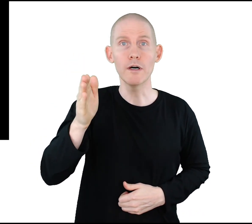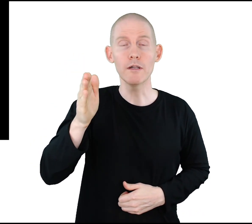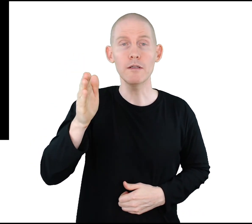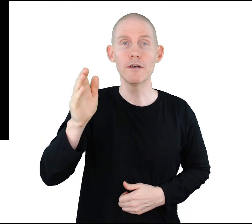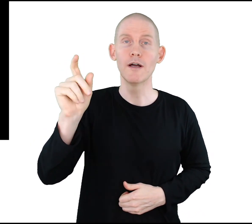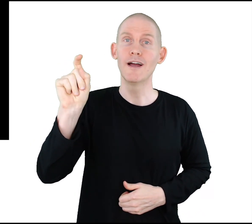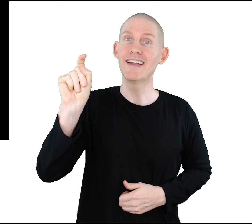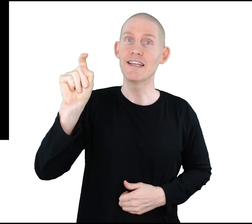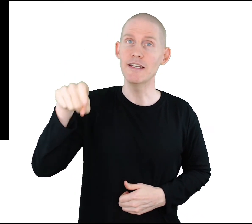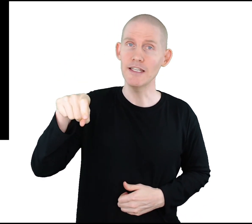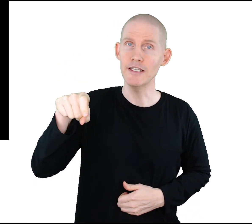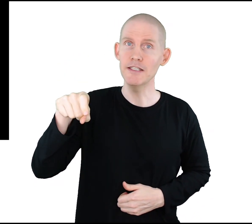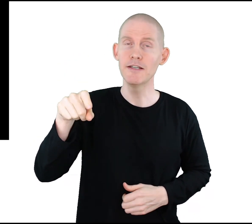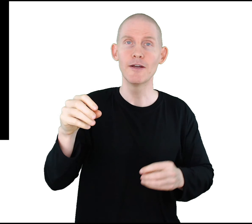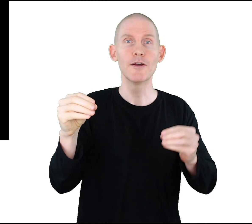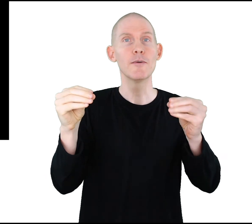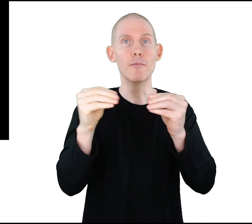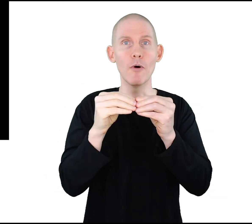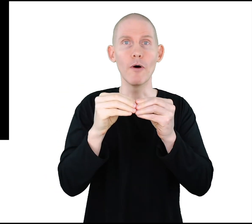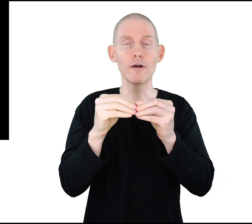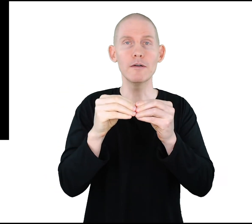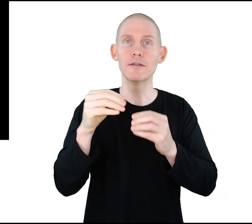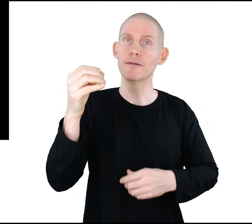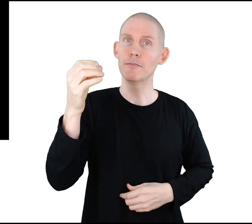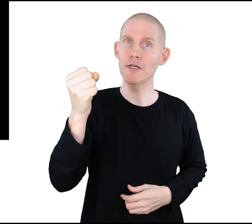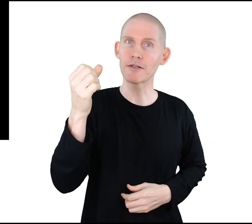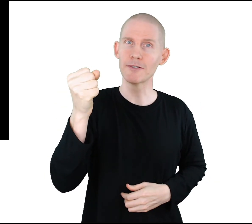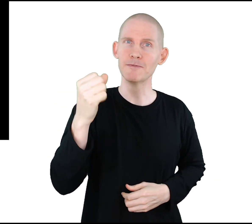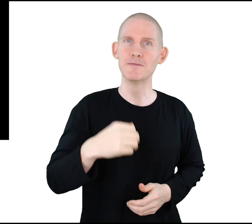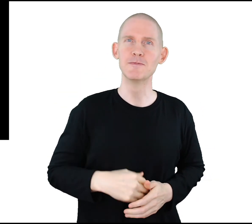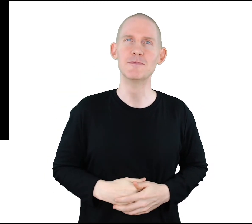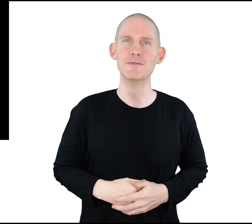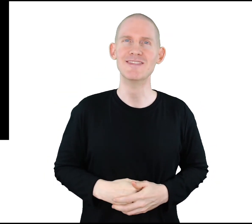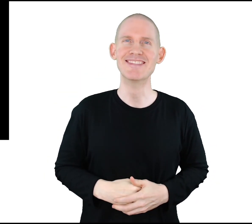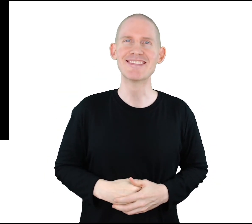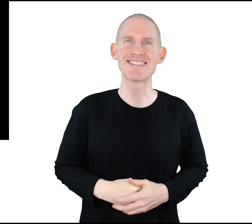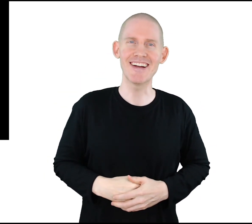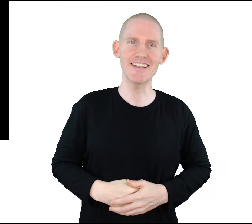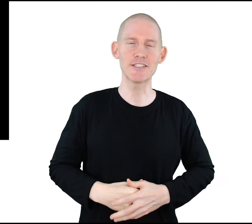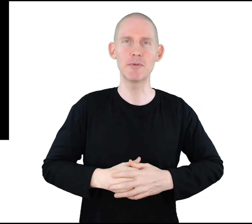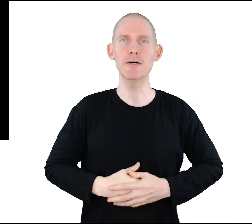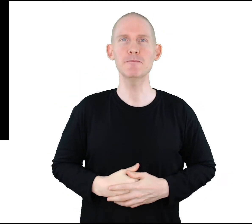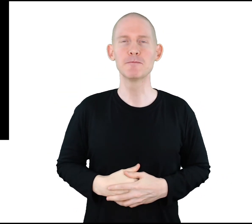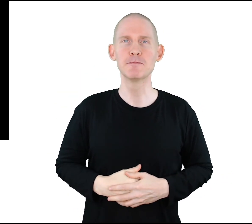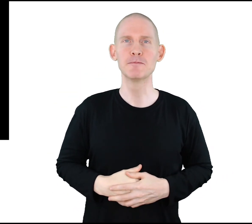will need more milk. All right, let's speed up.